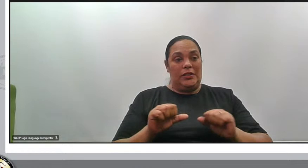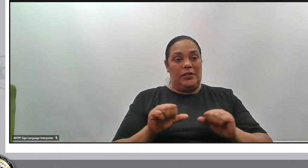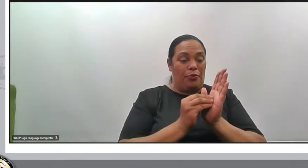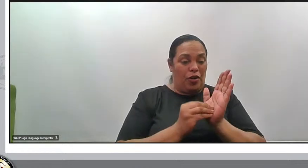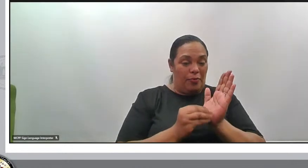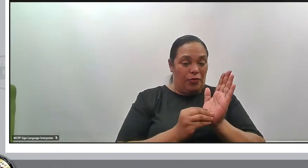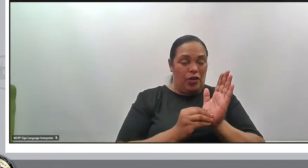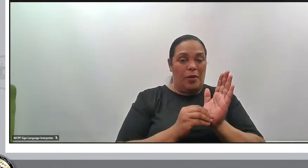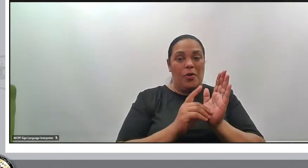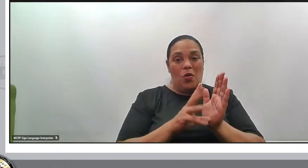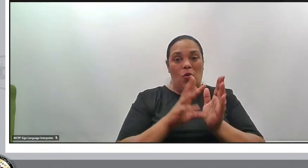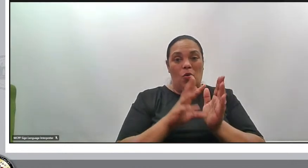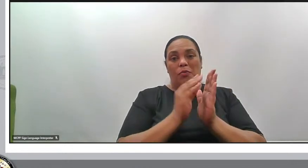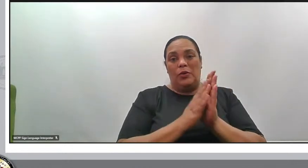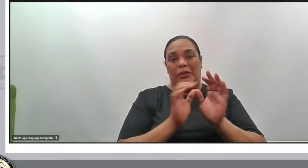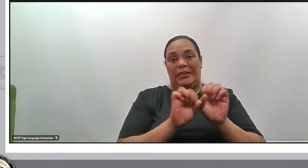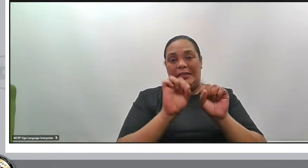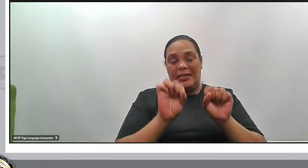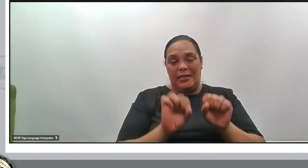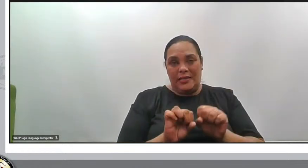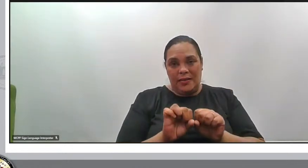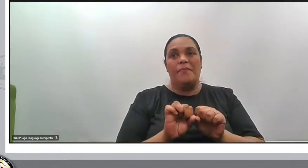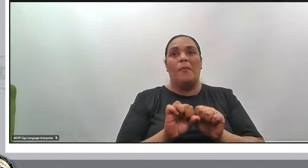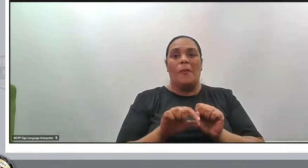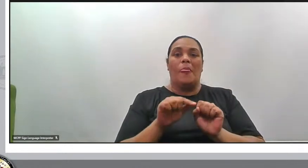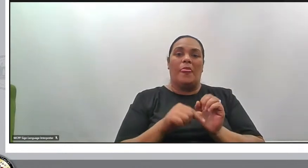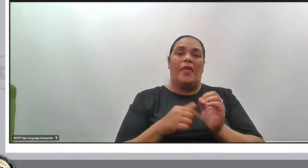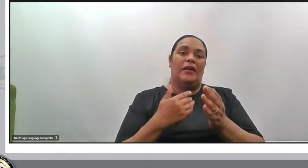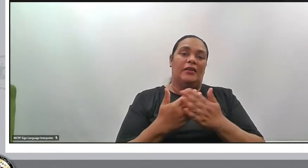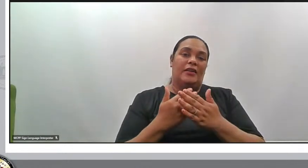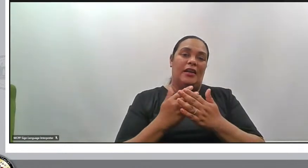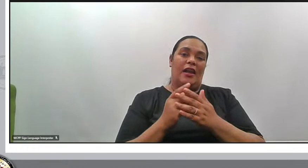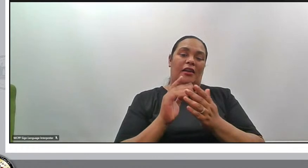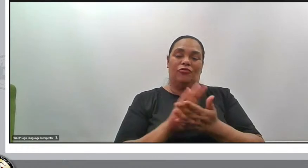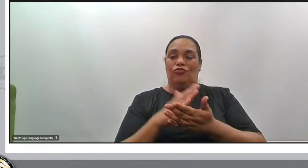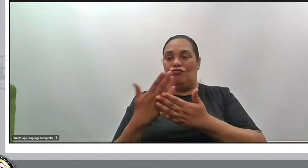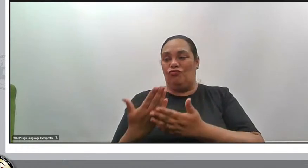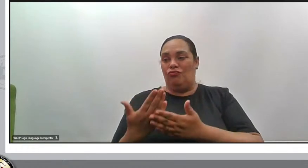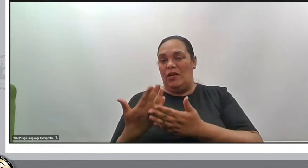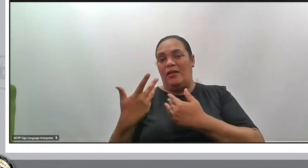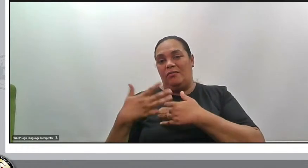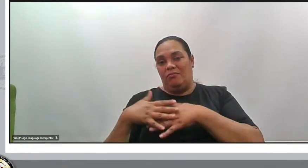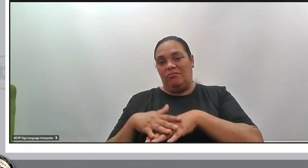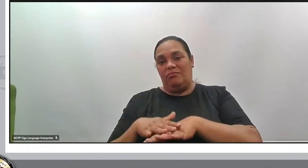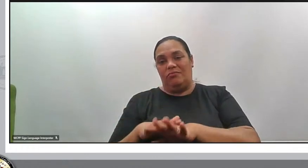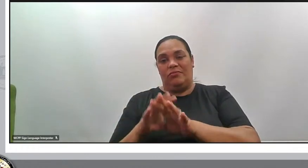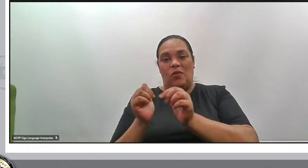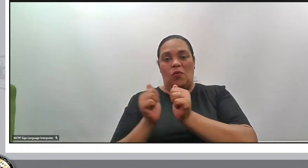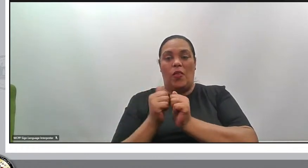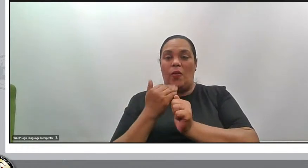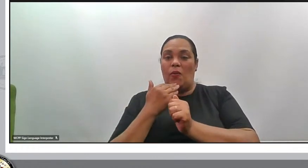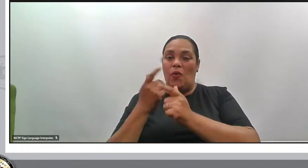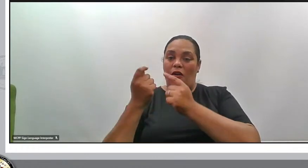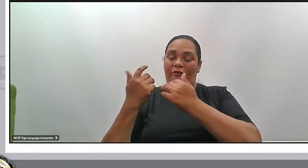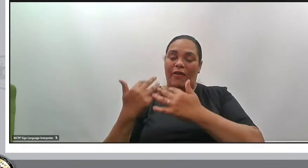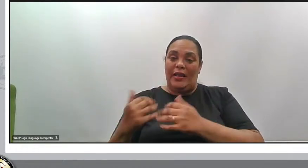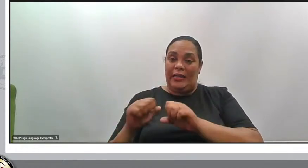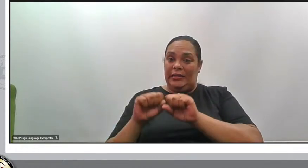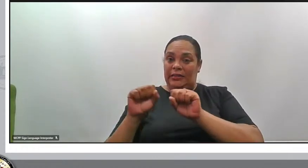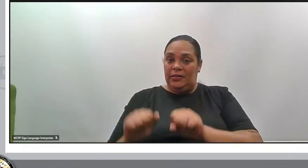has been input into the system to be translated then and integrated with our finance